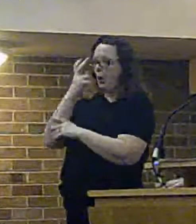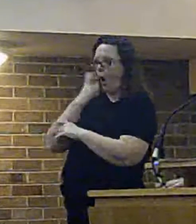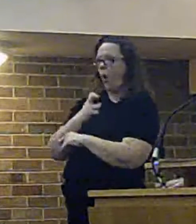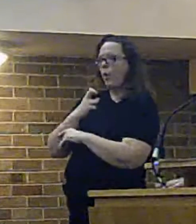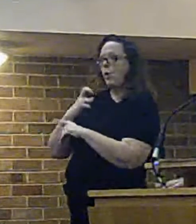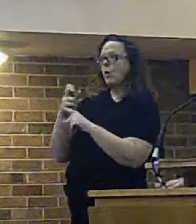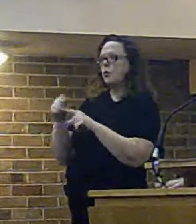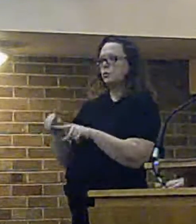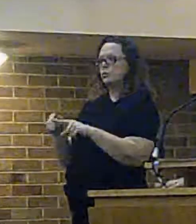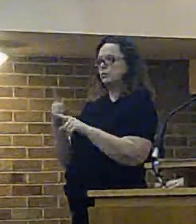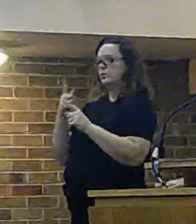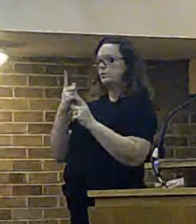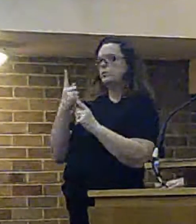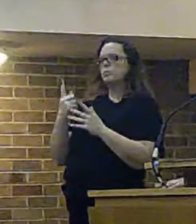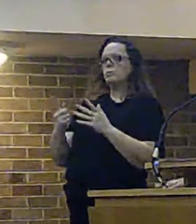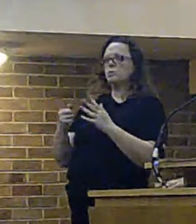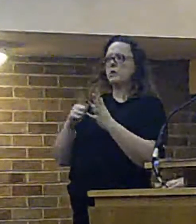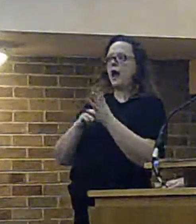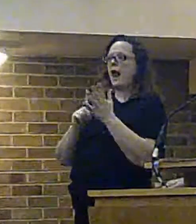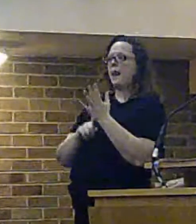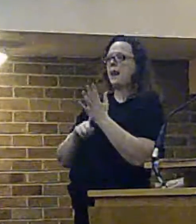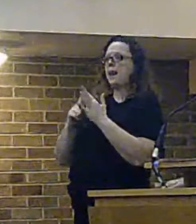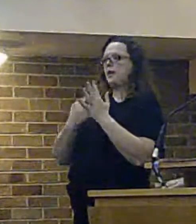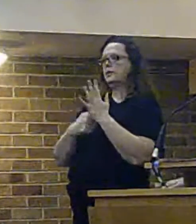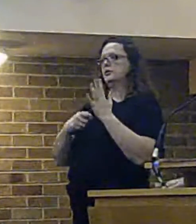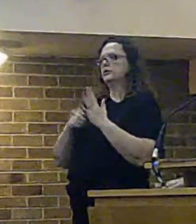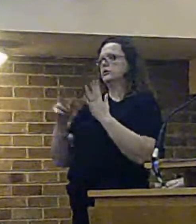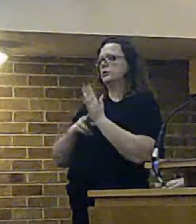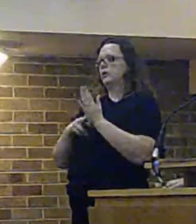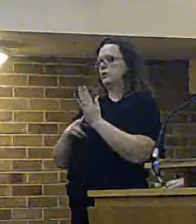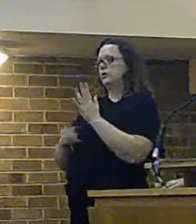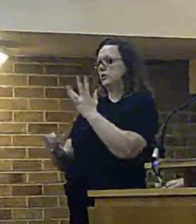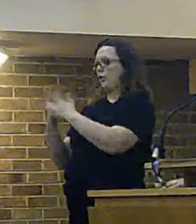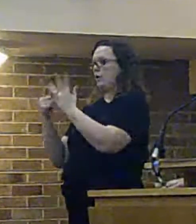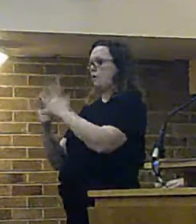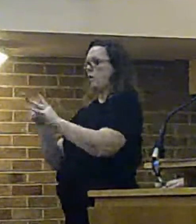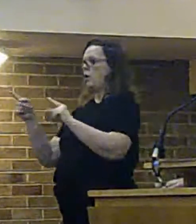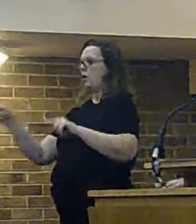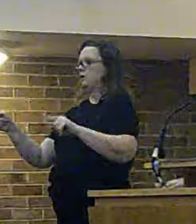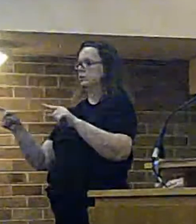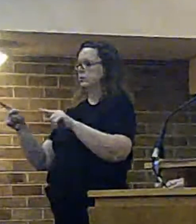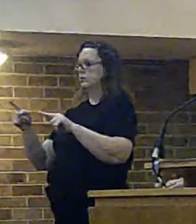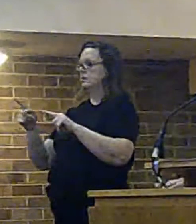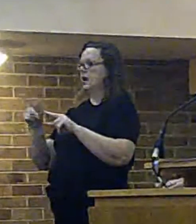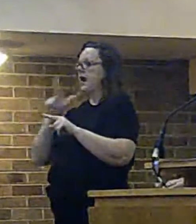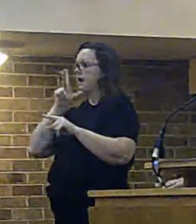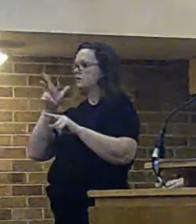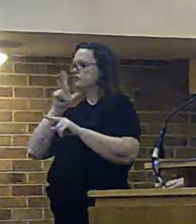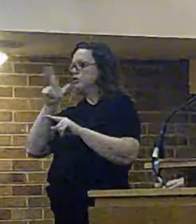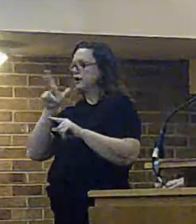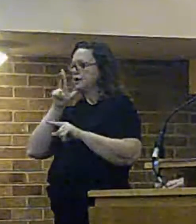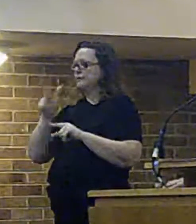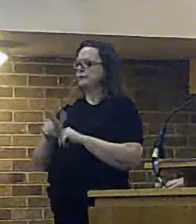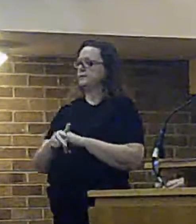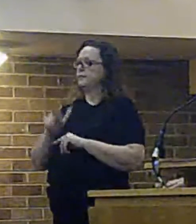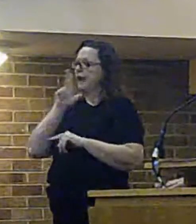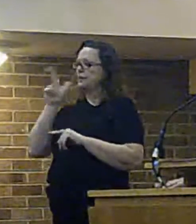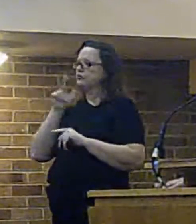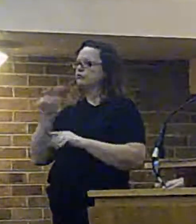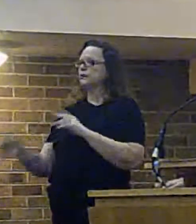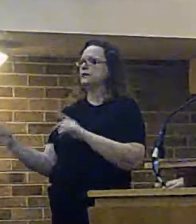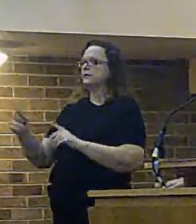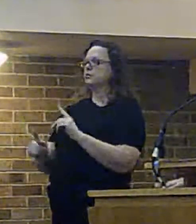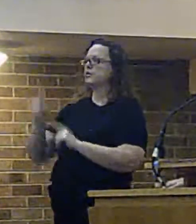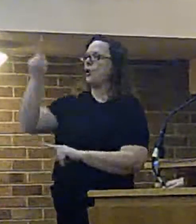10 in Liverpool. One is Allerton, one the other is Aintree. For those of you who know Liverpool, Allerton is in South Liverpool, Aintree is in North